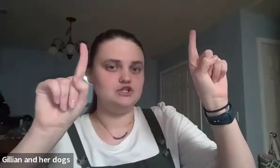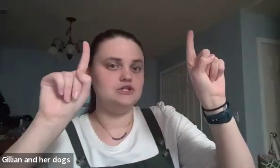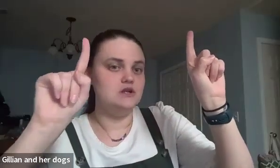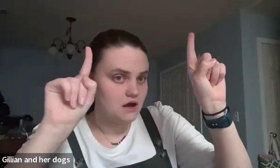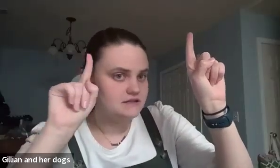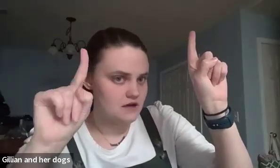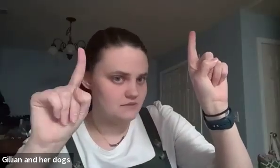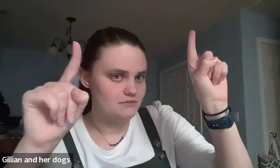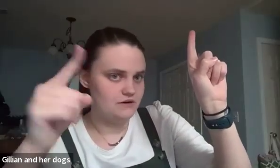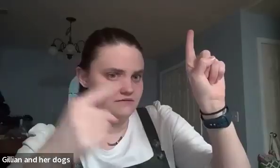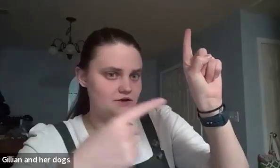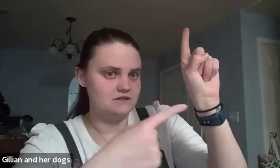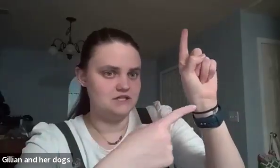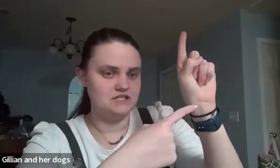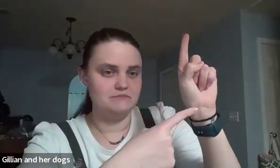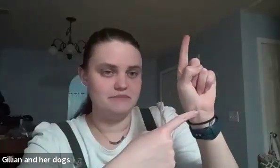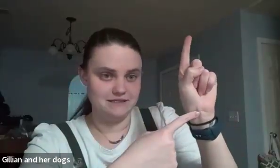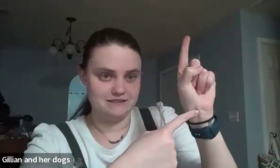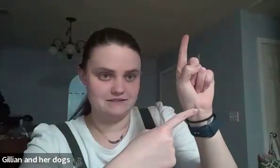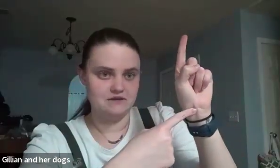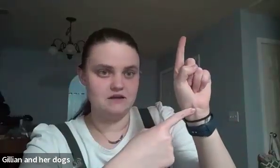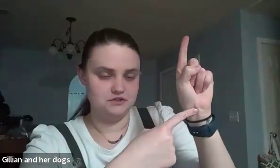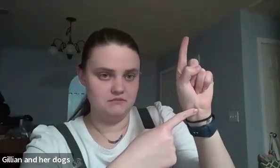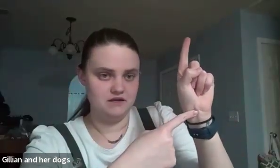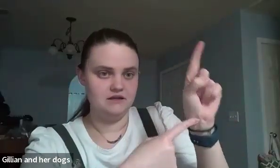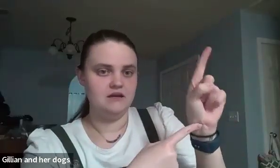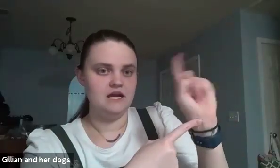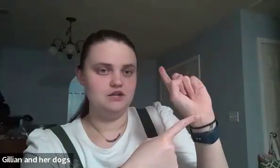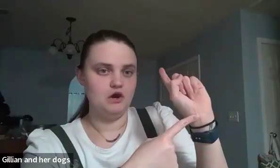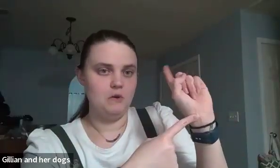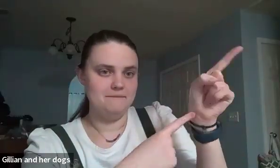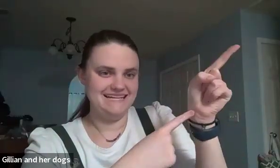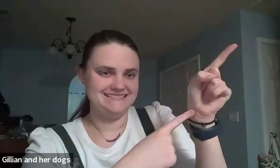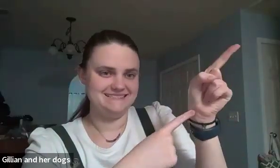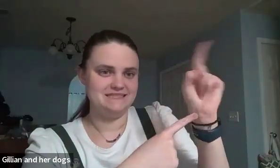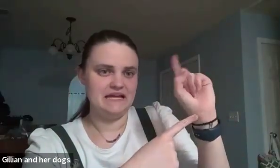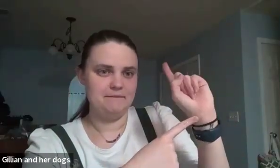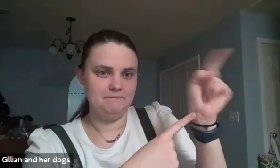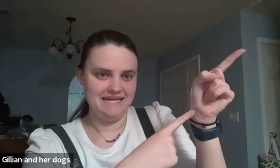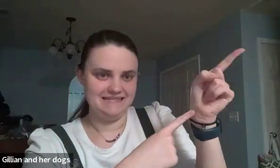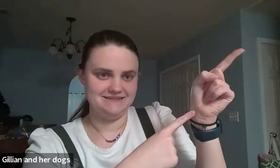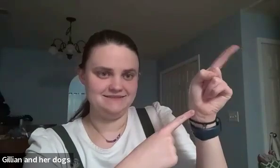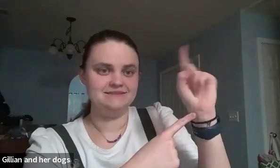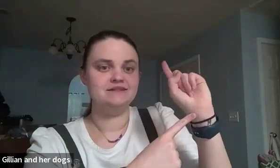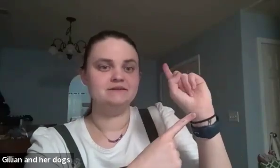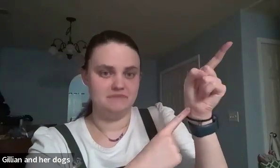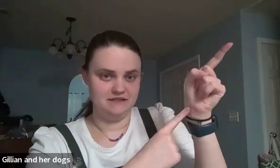your non-dominant pointer finger touches the base of your dominant, and you go minute, minute,